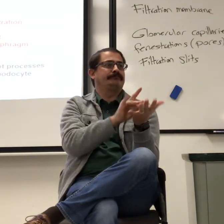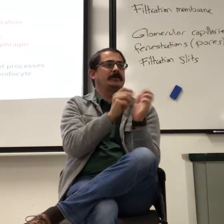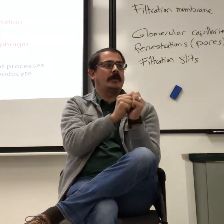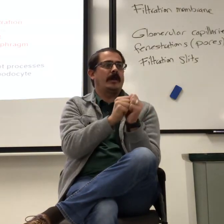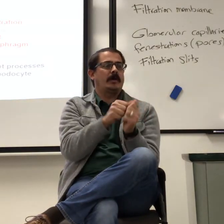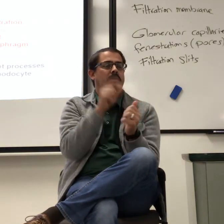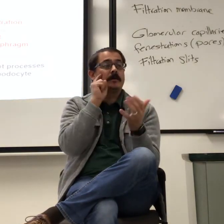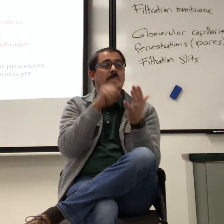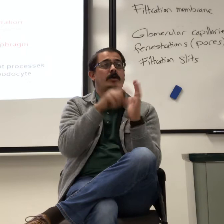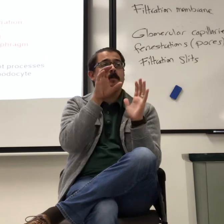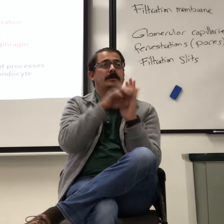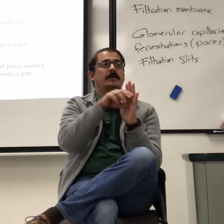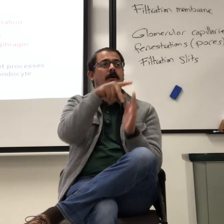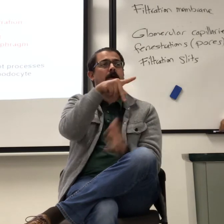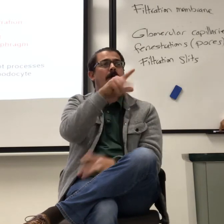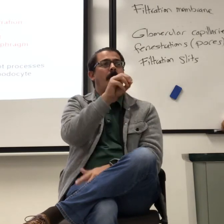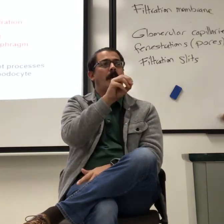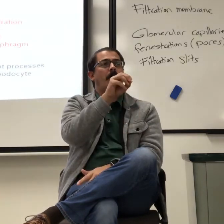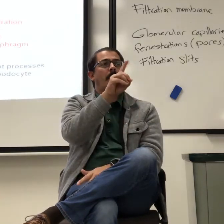picture is a podocyte